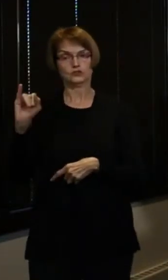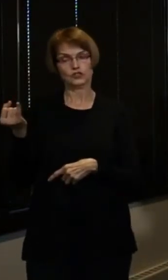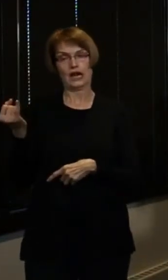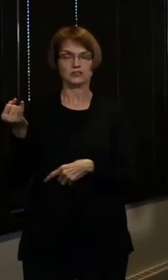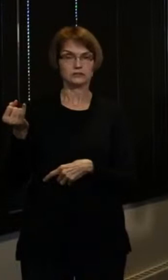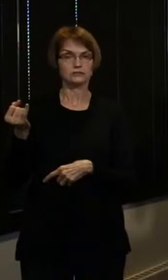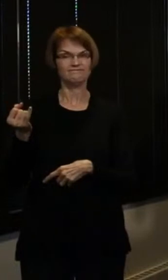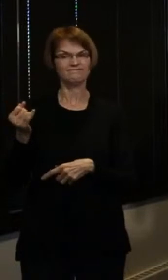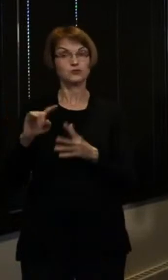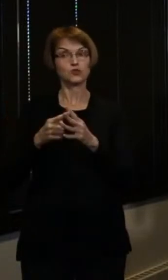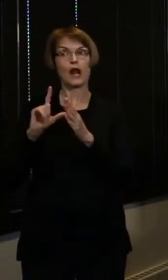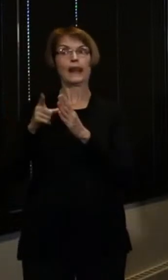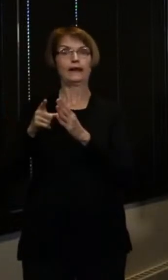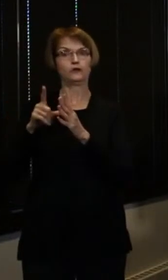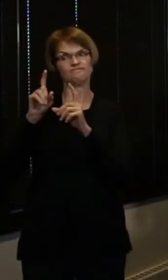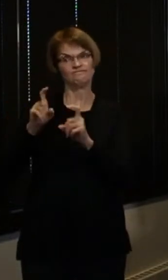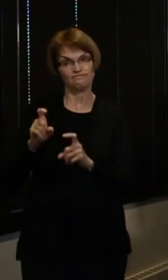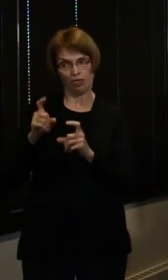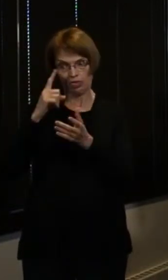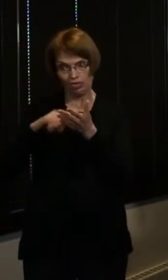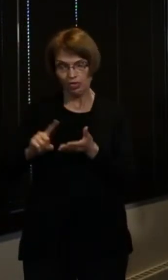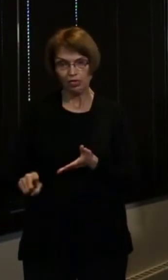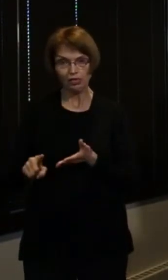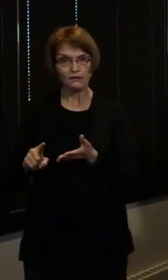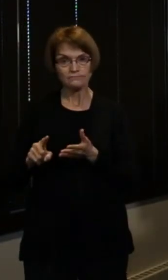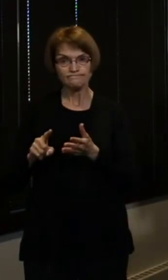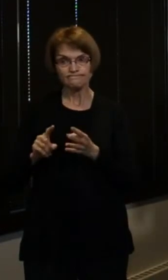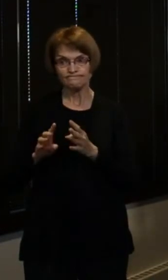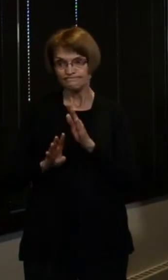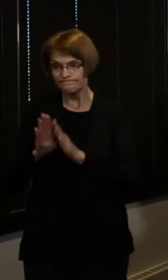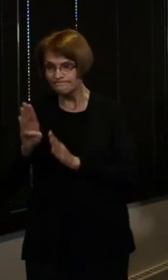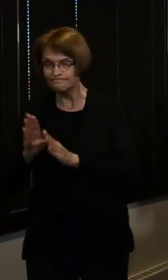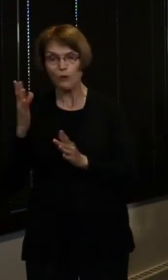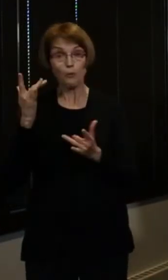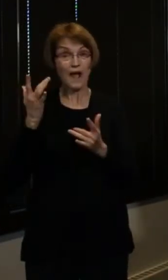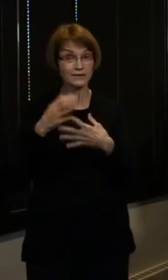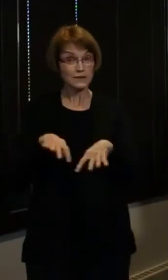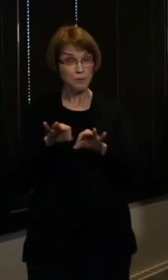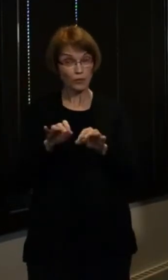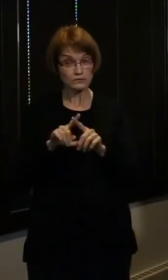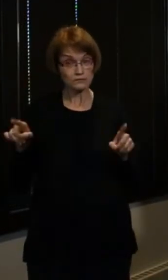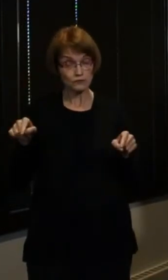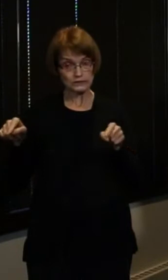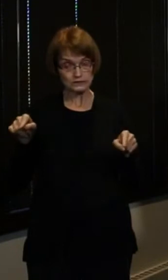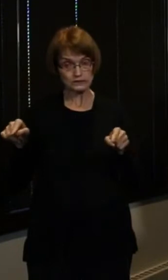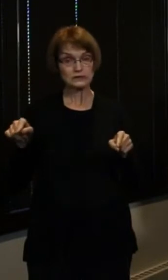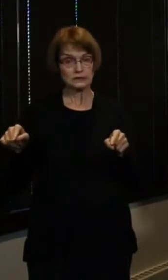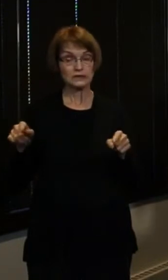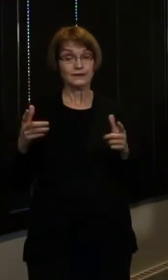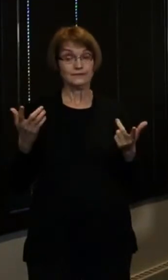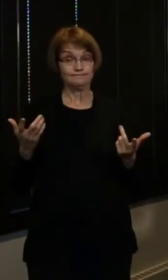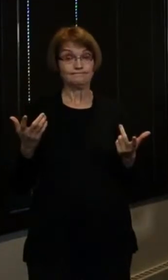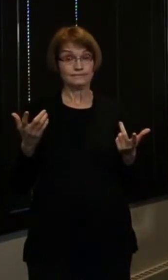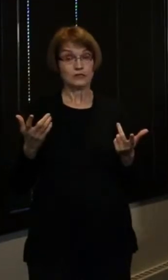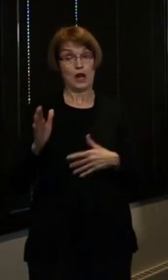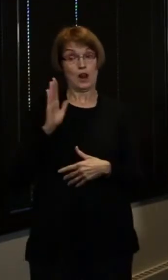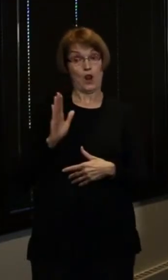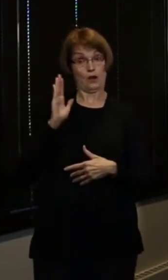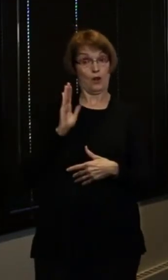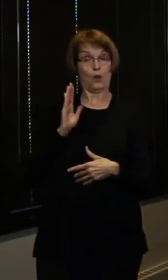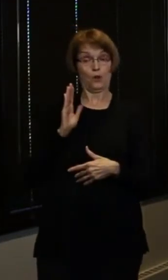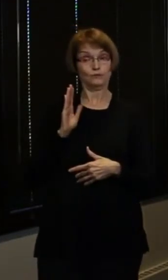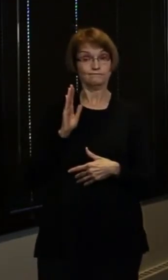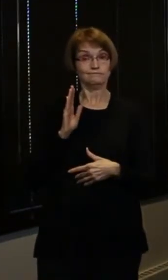Johnson was done later on in the pandemic. And so why is that important? So clearly there were more cases out in the community when the